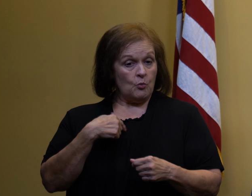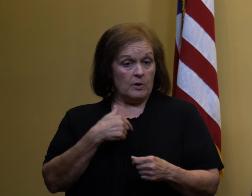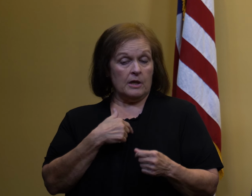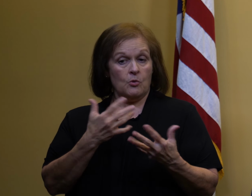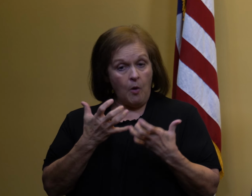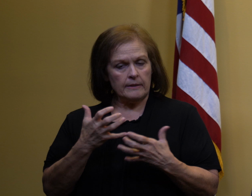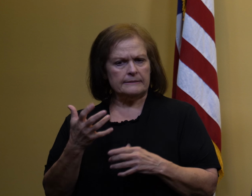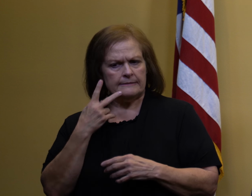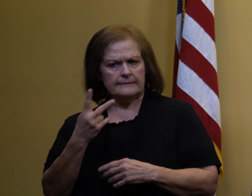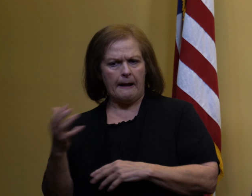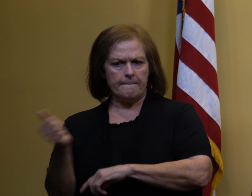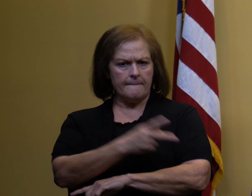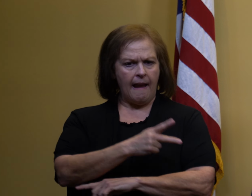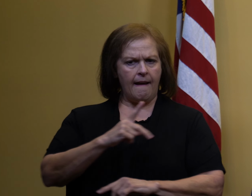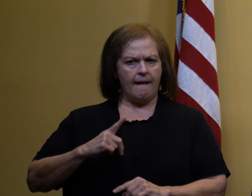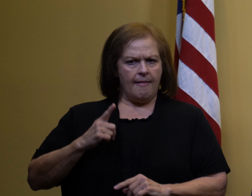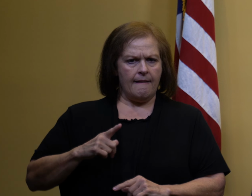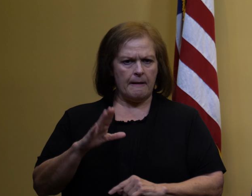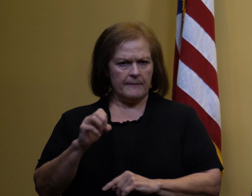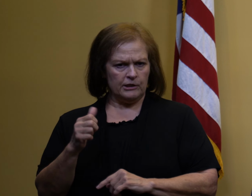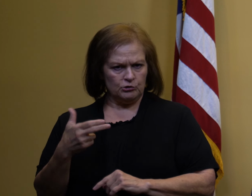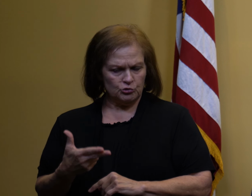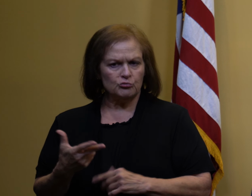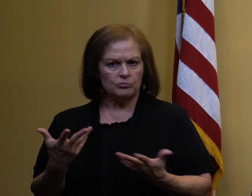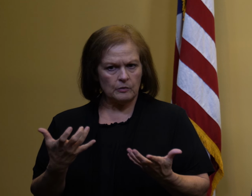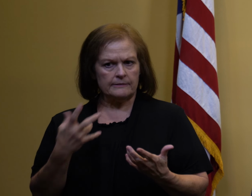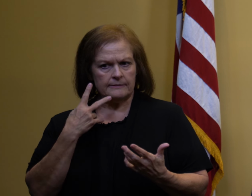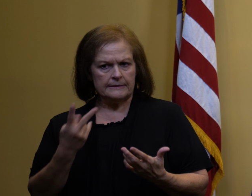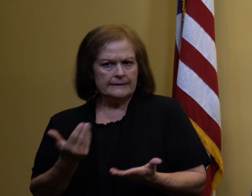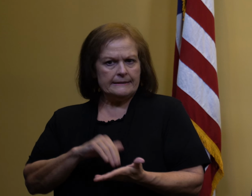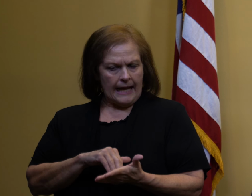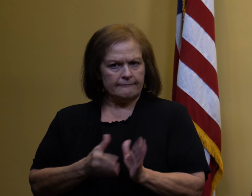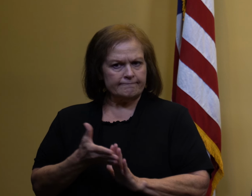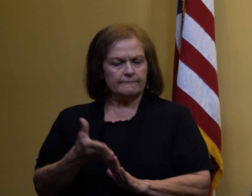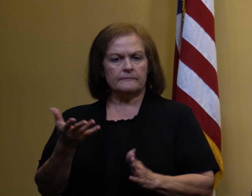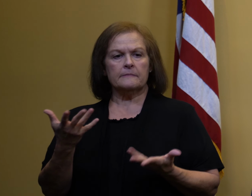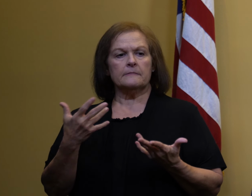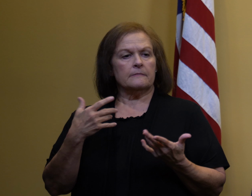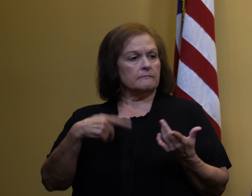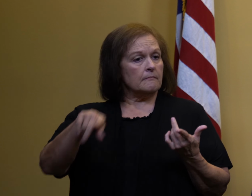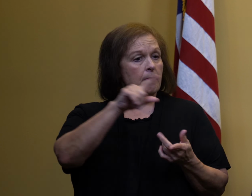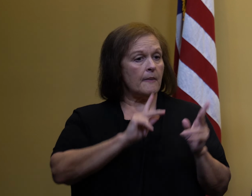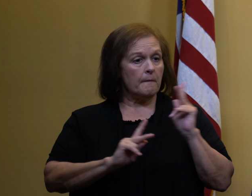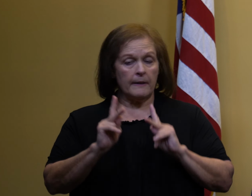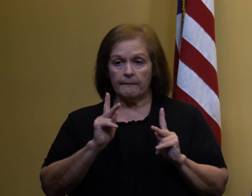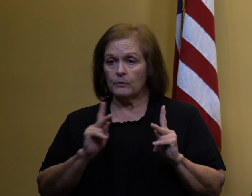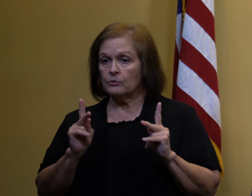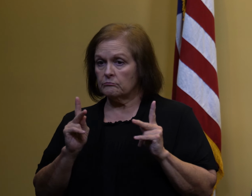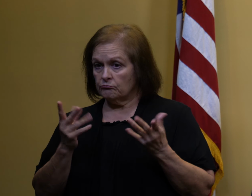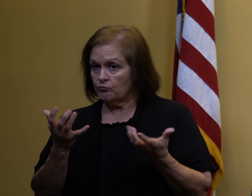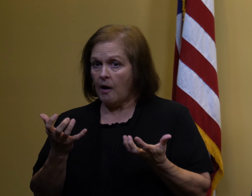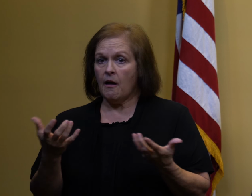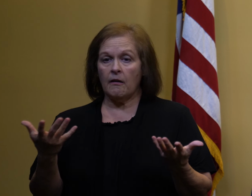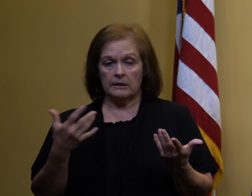it back, this treasure, to the city of New Orleans, listening to the residents, listening to the people on the